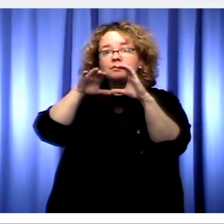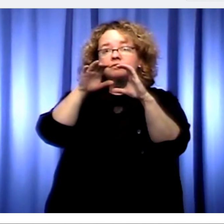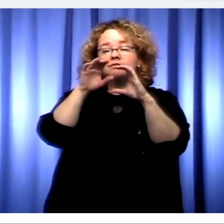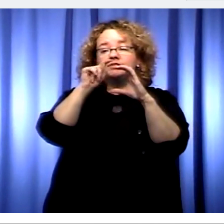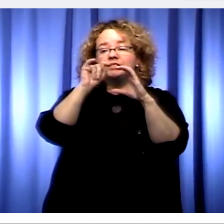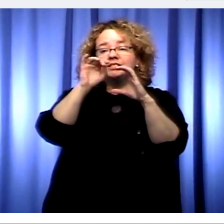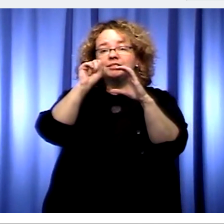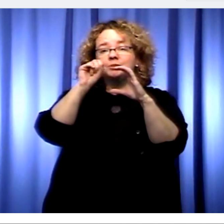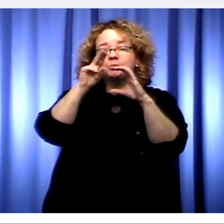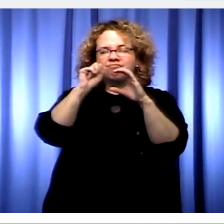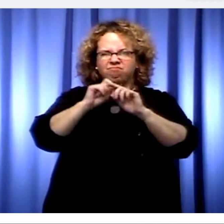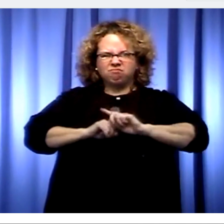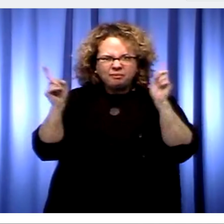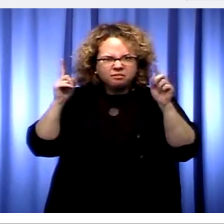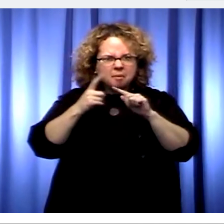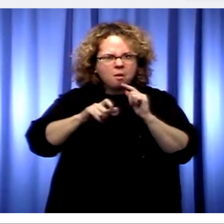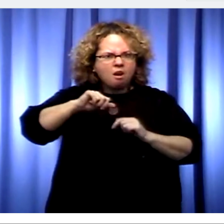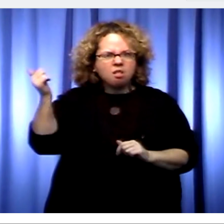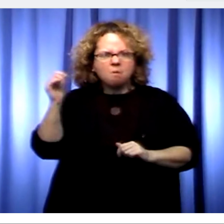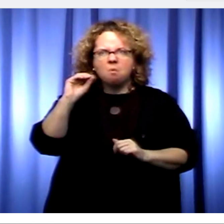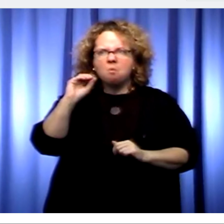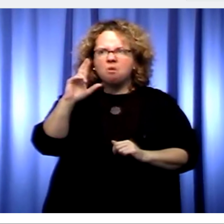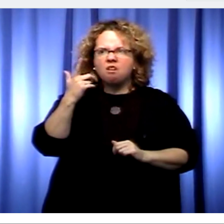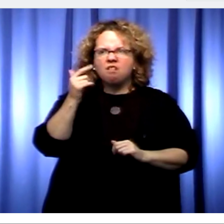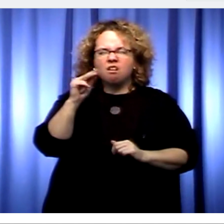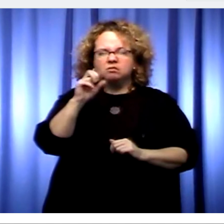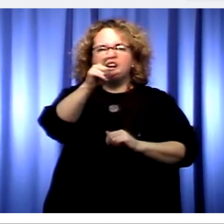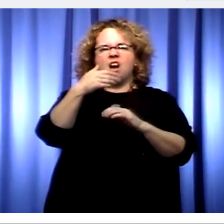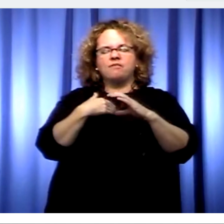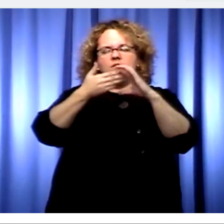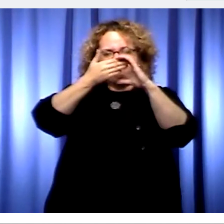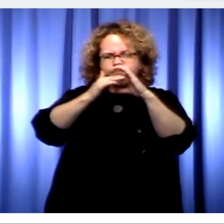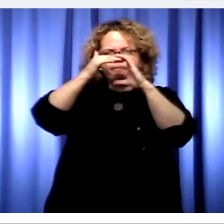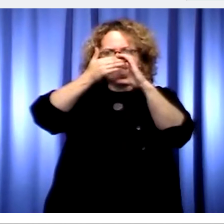And they collect on the inside of